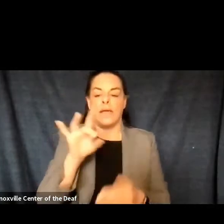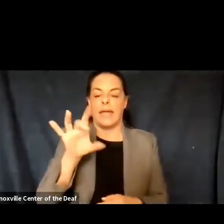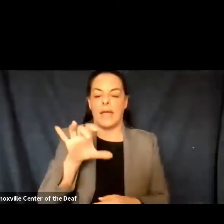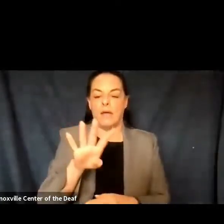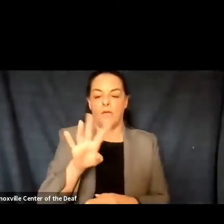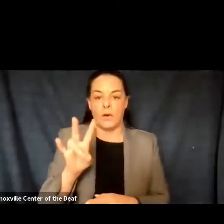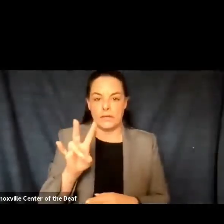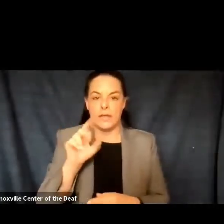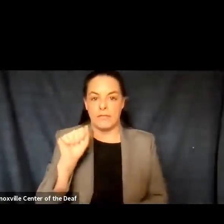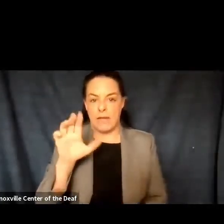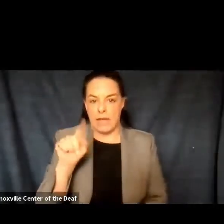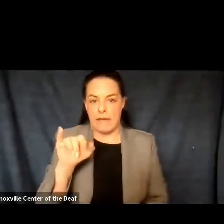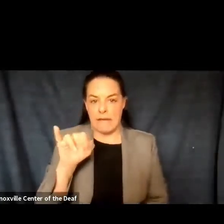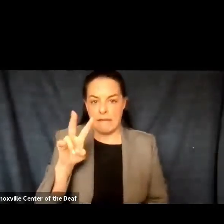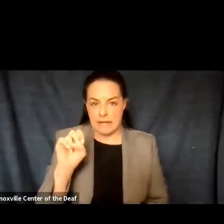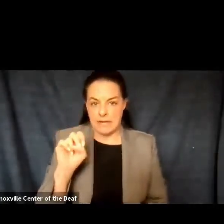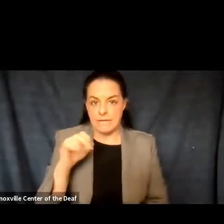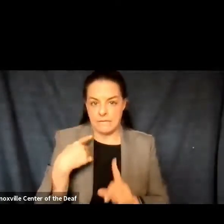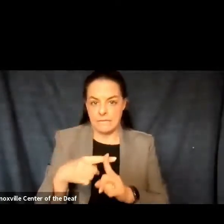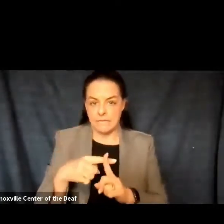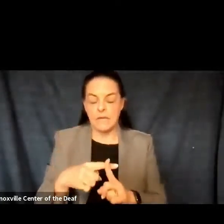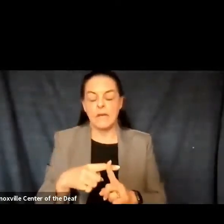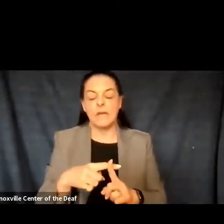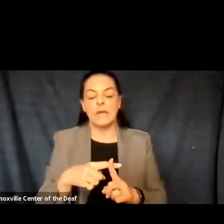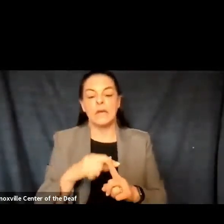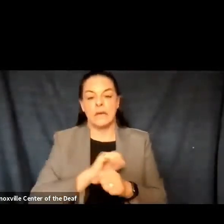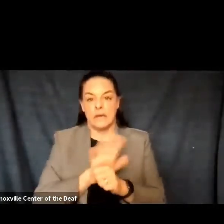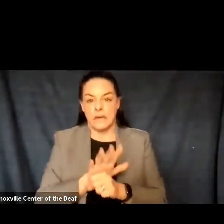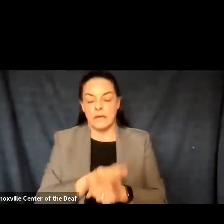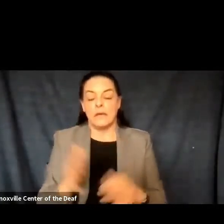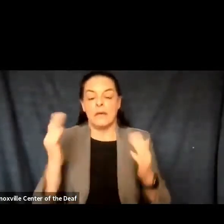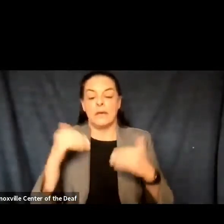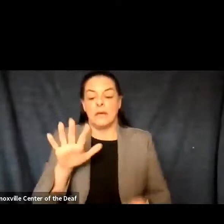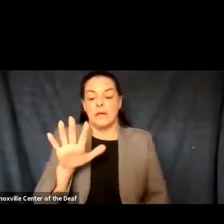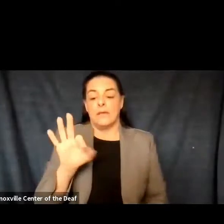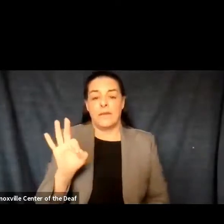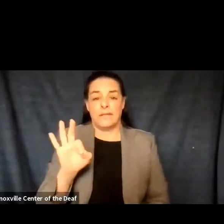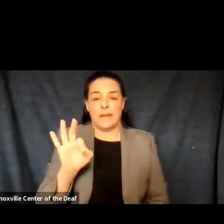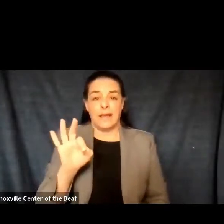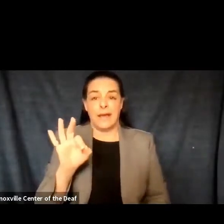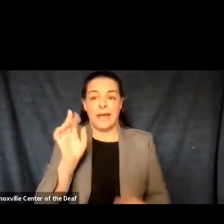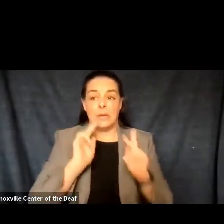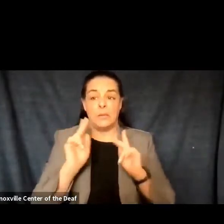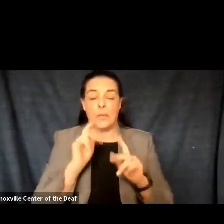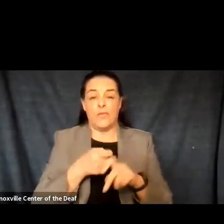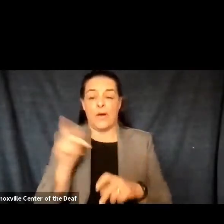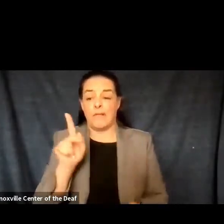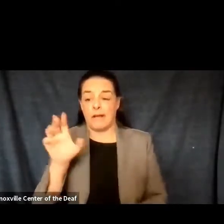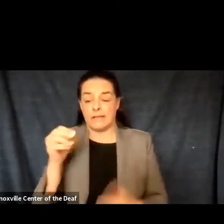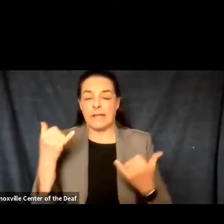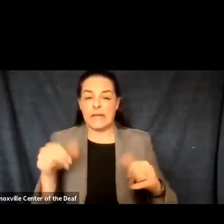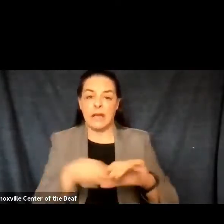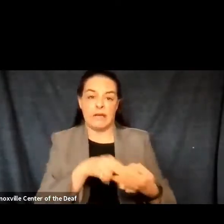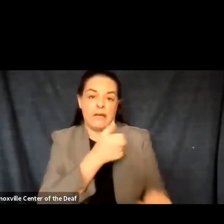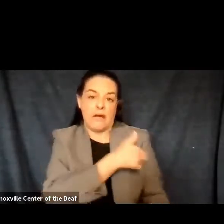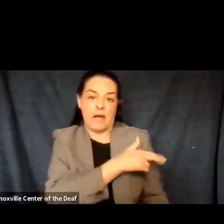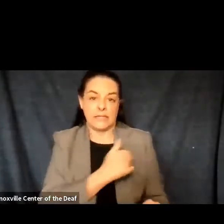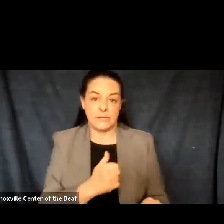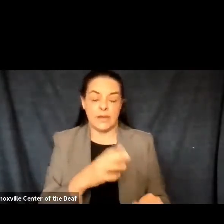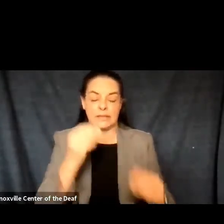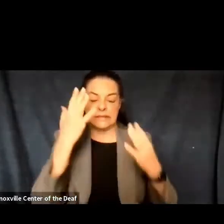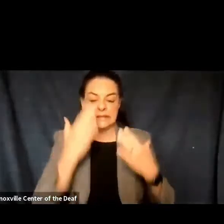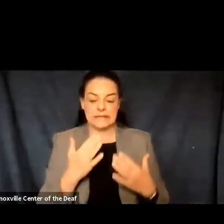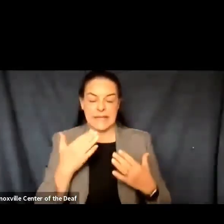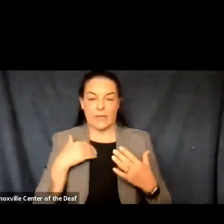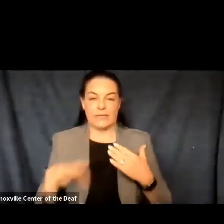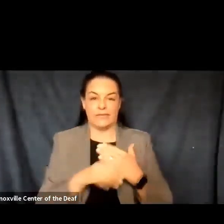1,847 are active cases. 59 Knox County residents are currently hospitalized. And sadly, we